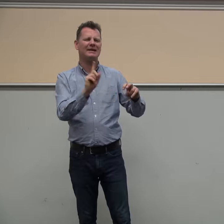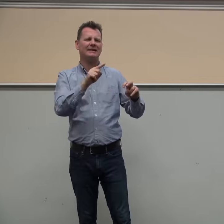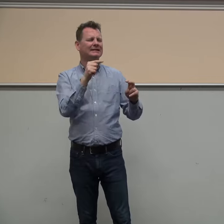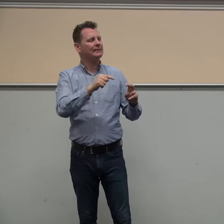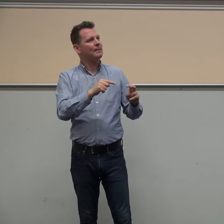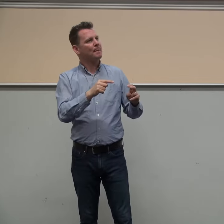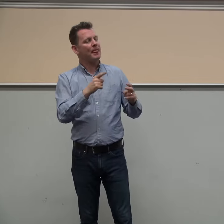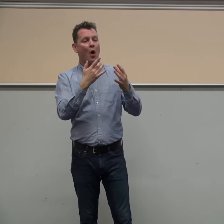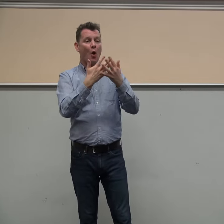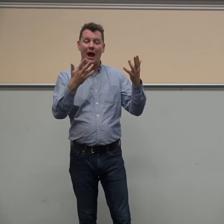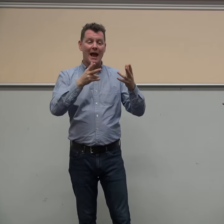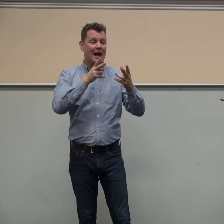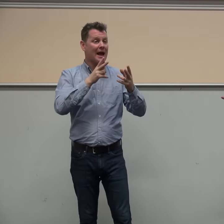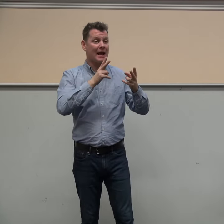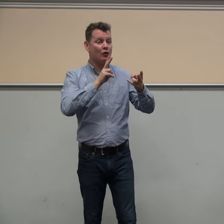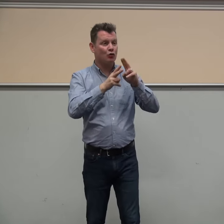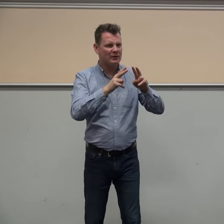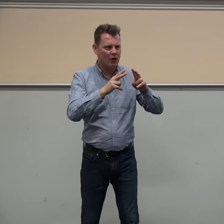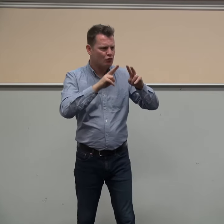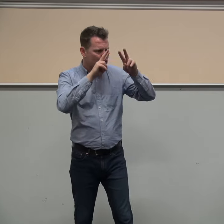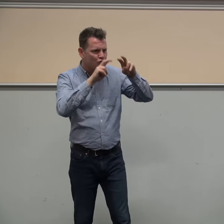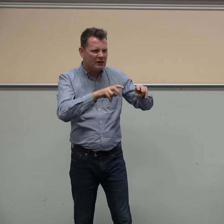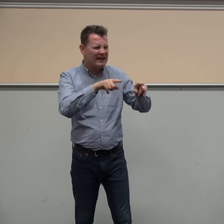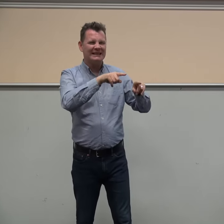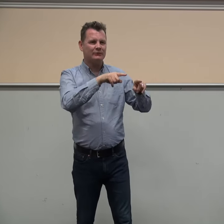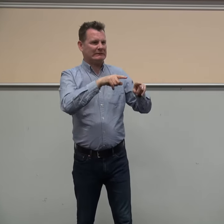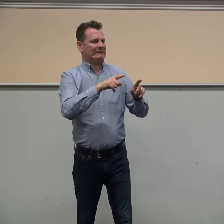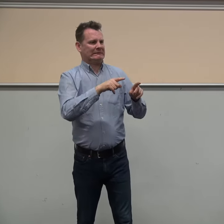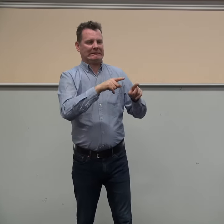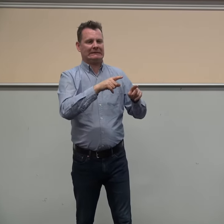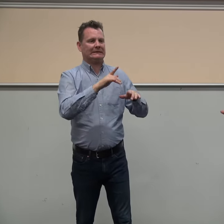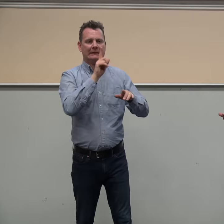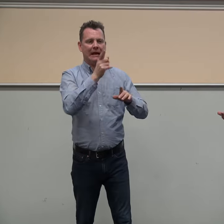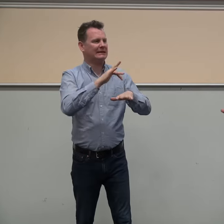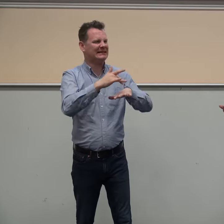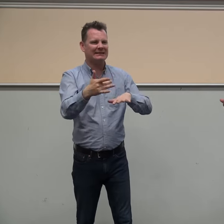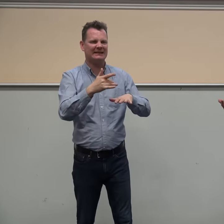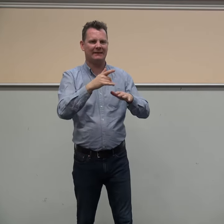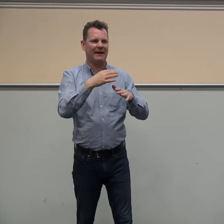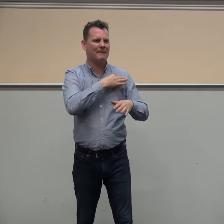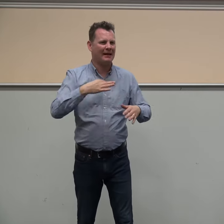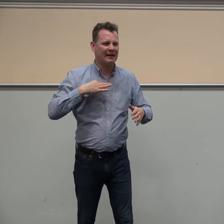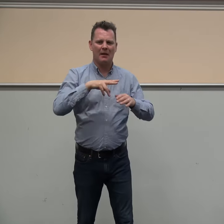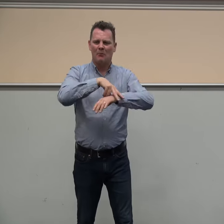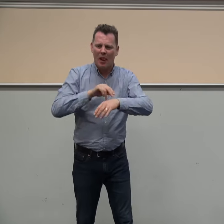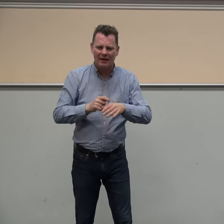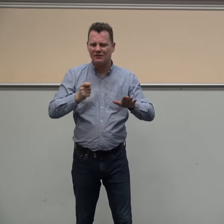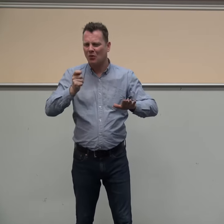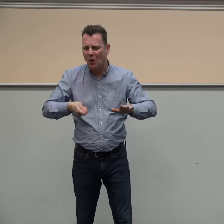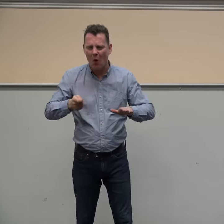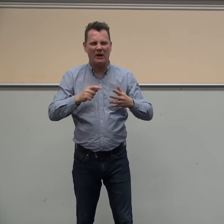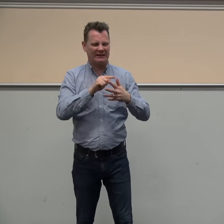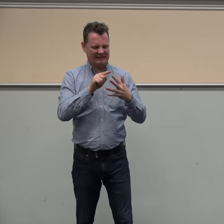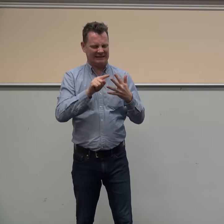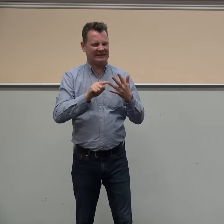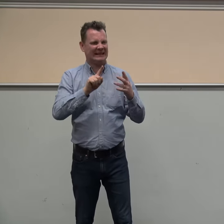A lot of interpreter-mediated interactions are in quite sensitive environments, medical things, police or court-related. So